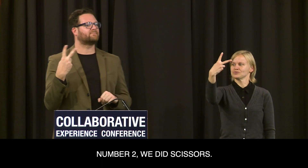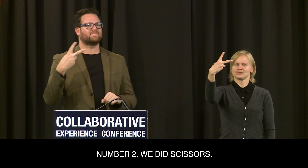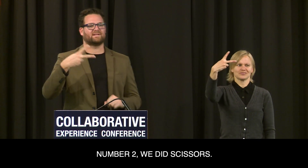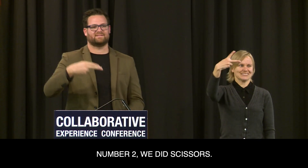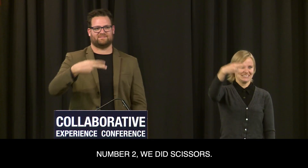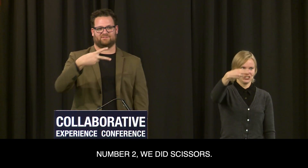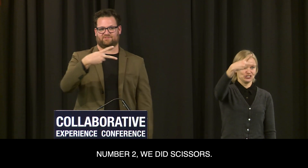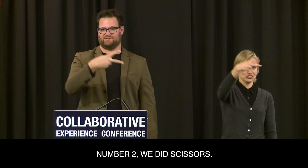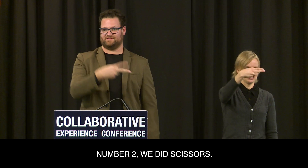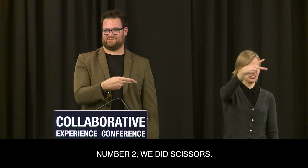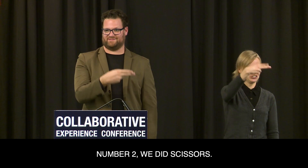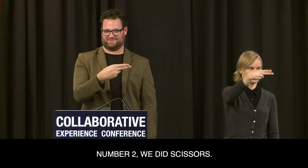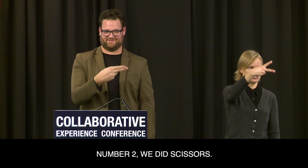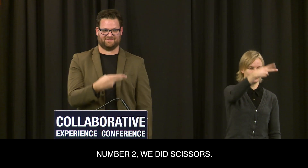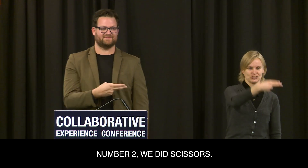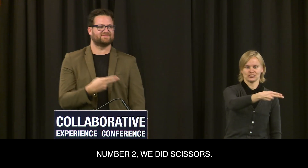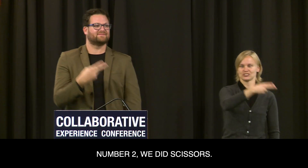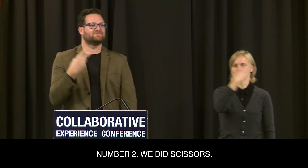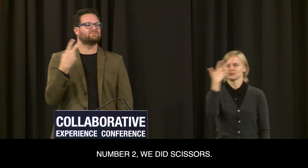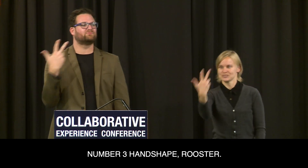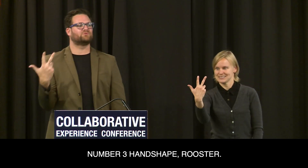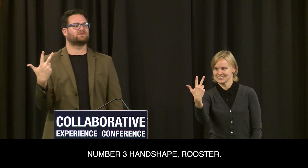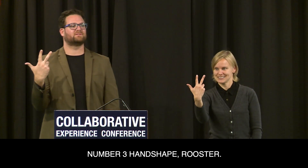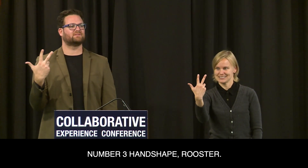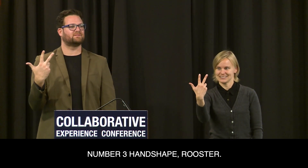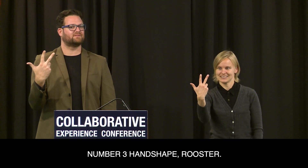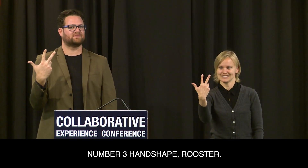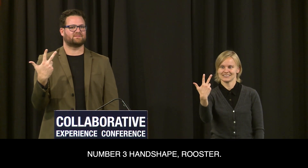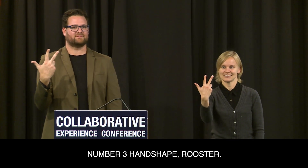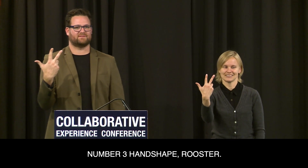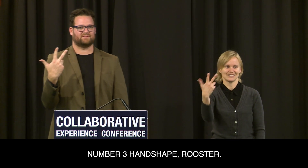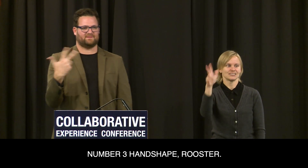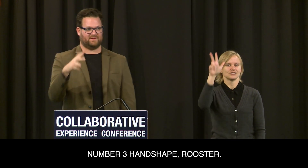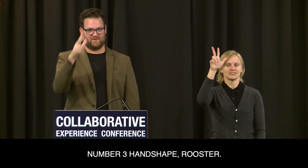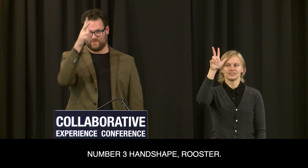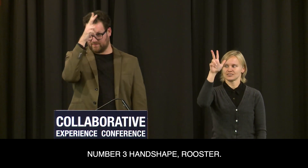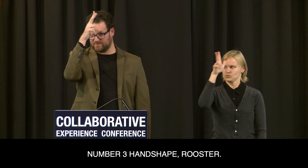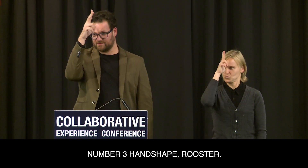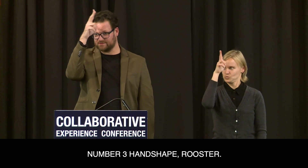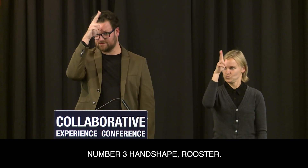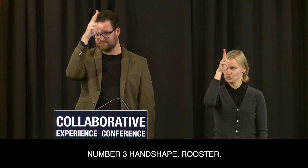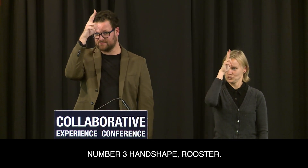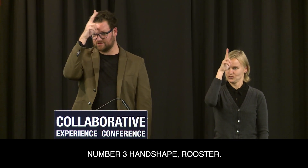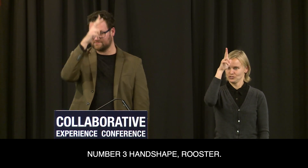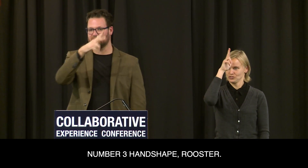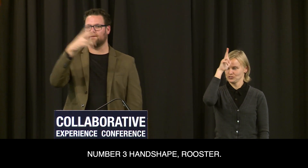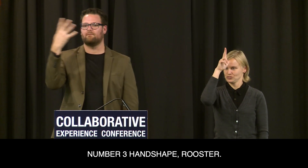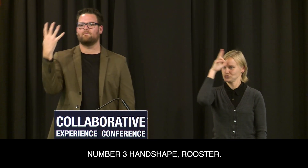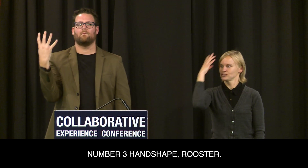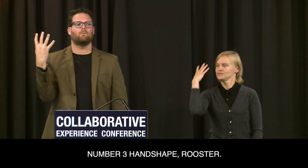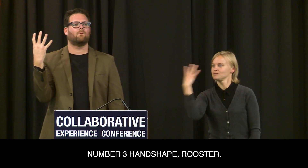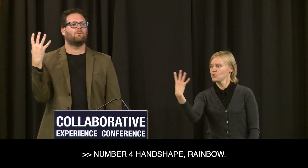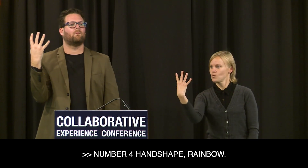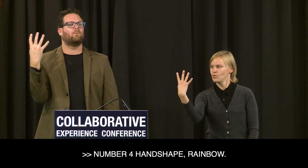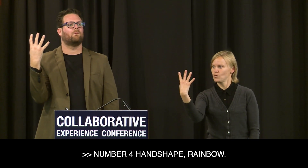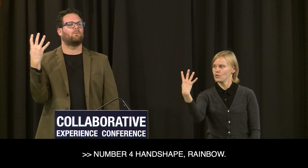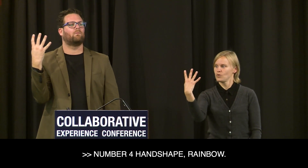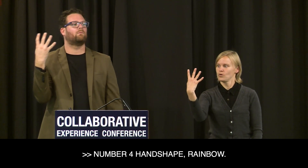we did scissors. Number 3, hand shape, rooster. Number 4, hand